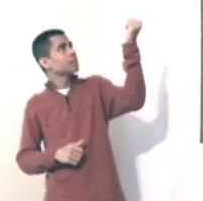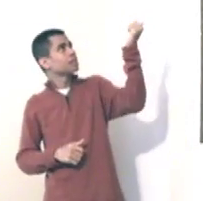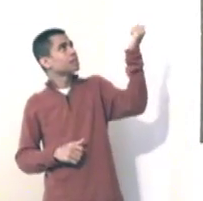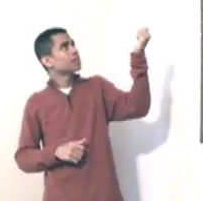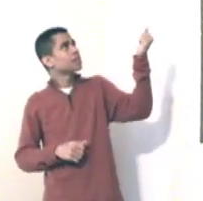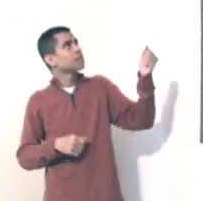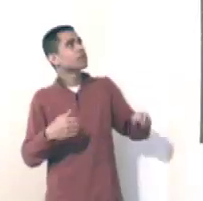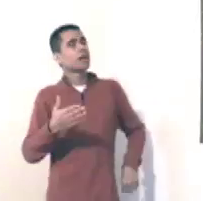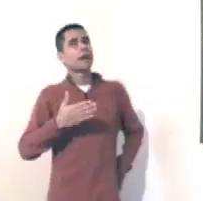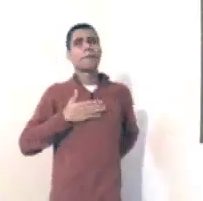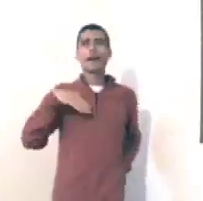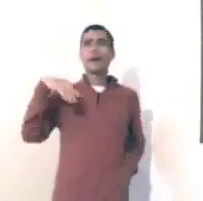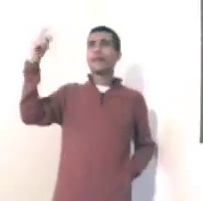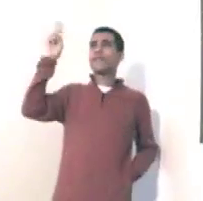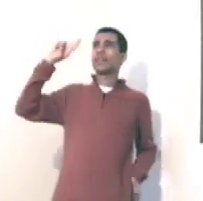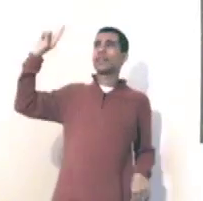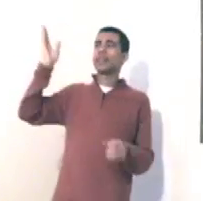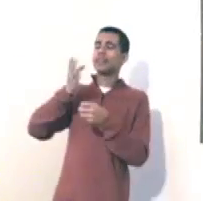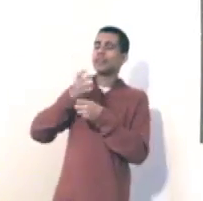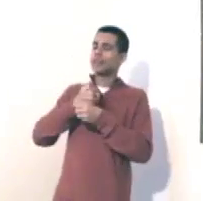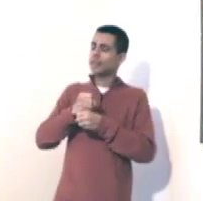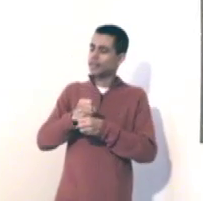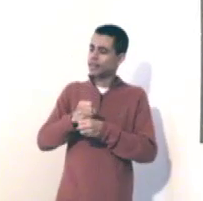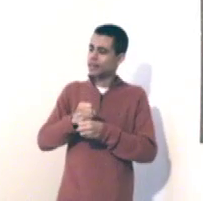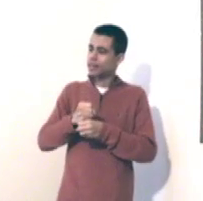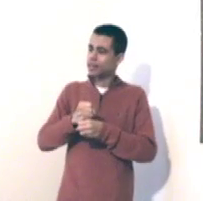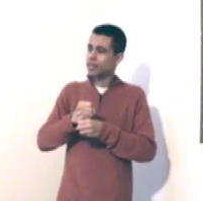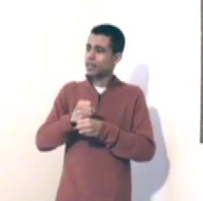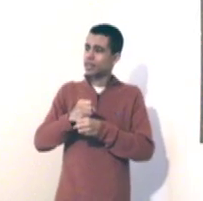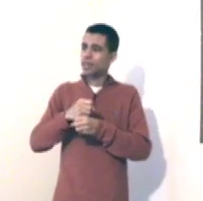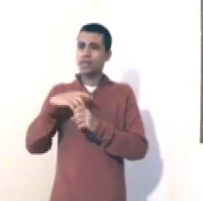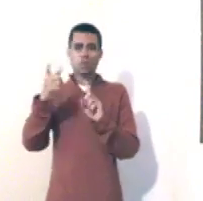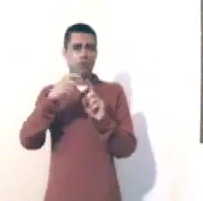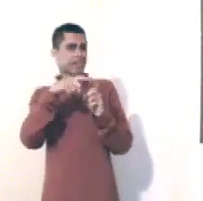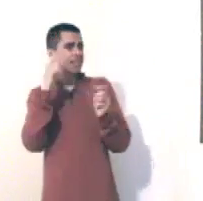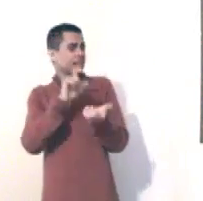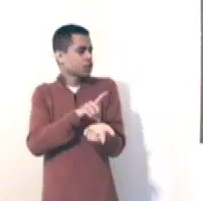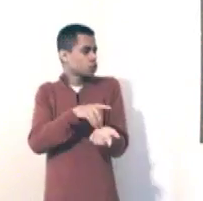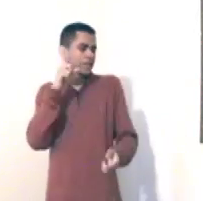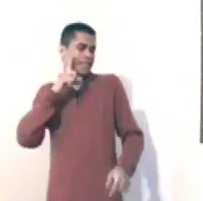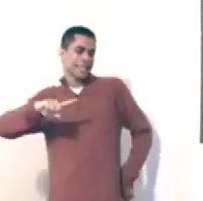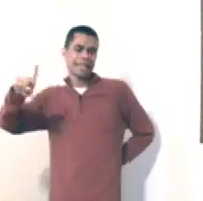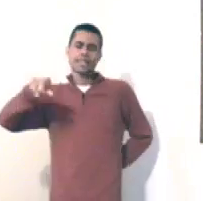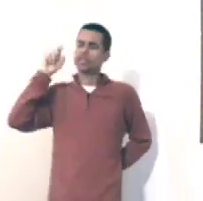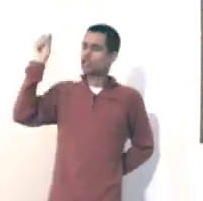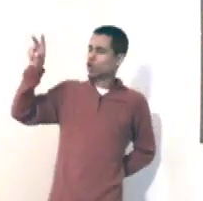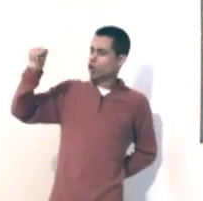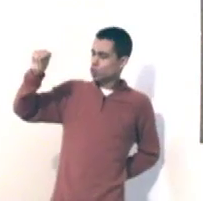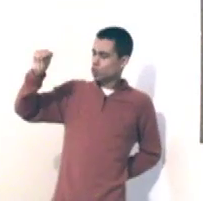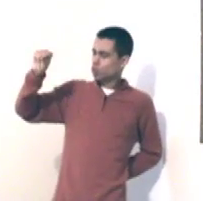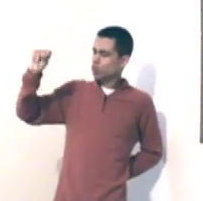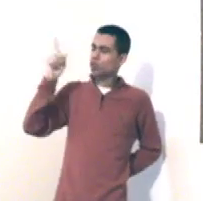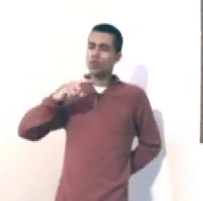because of my faith. And when the doctor says no, who